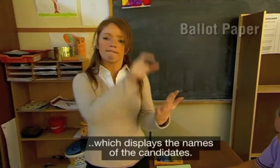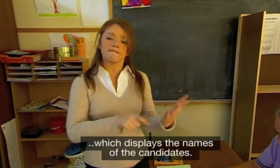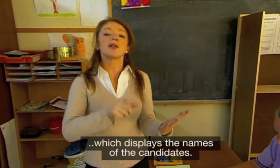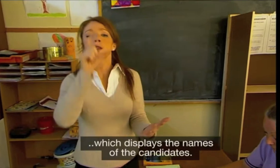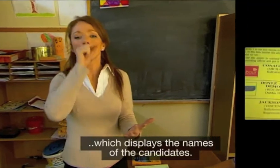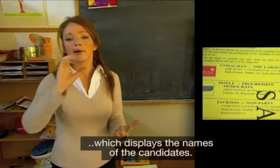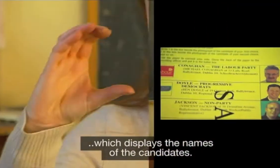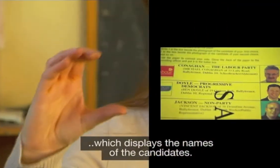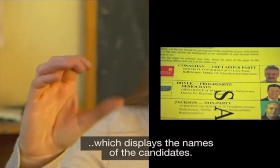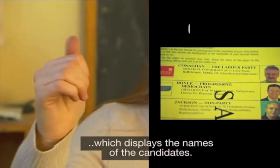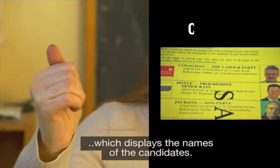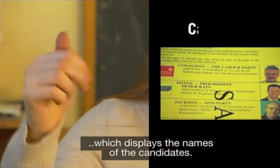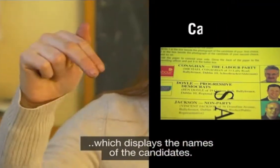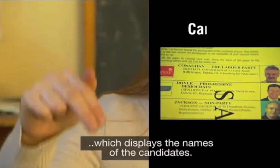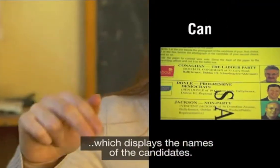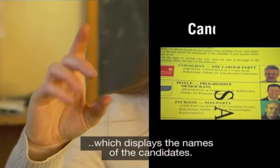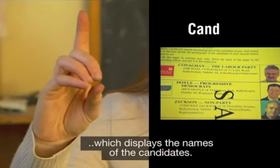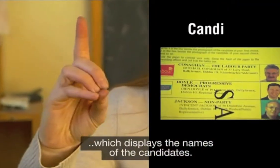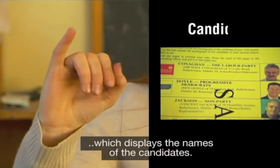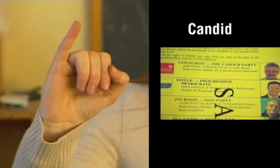which displays the names of the candidates.